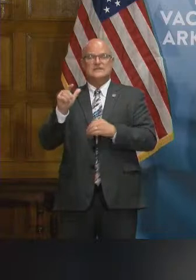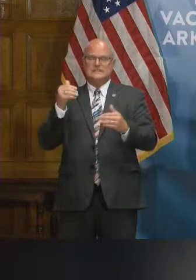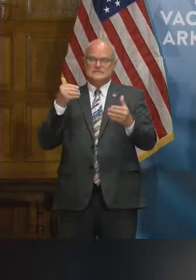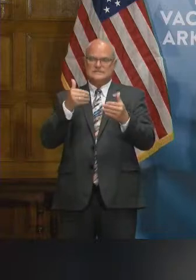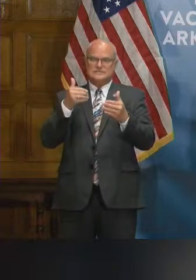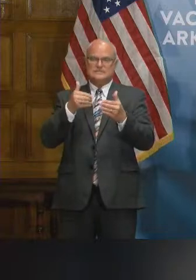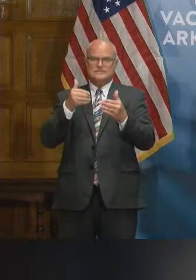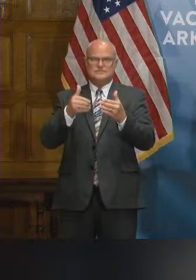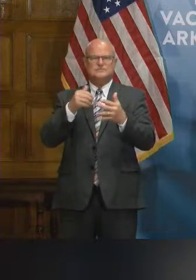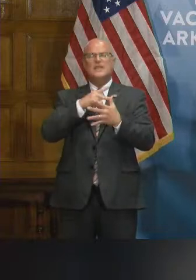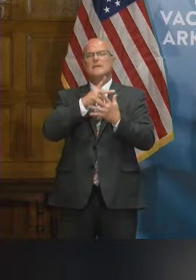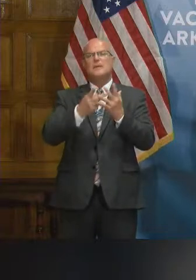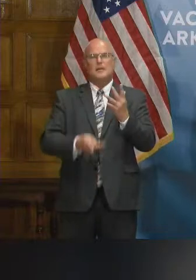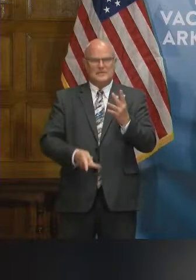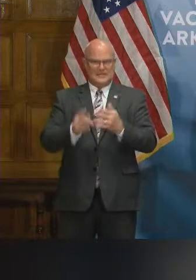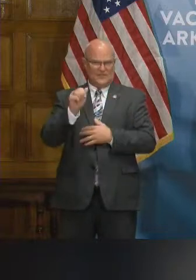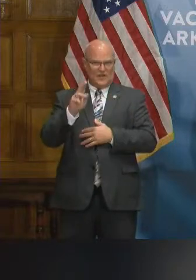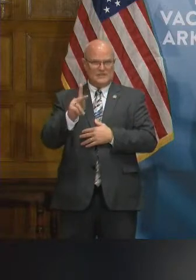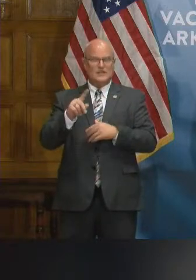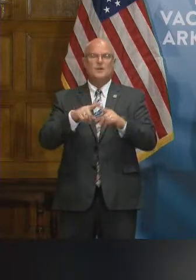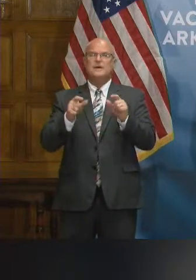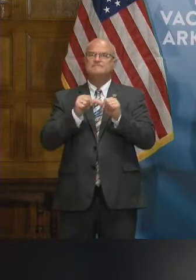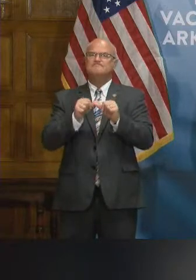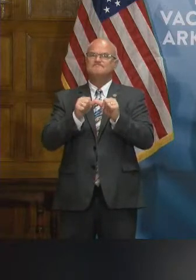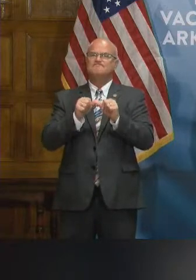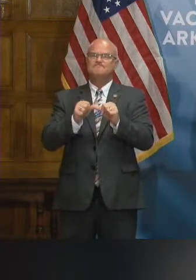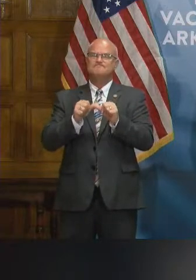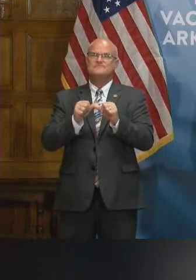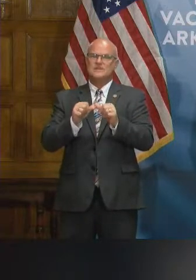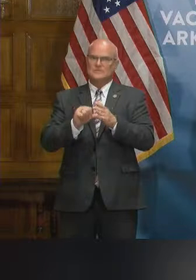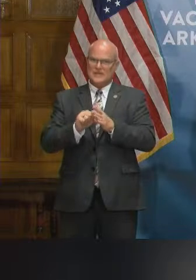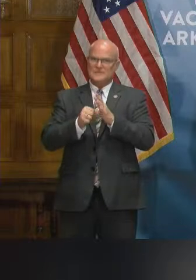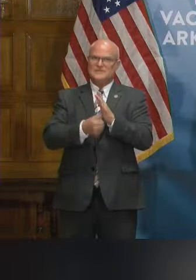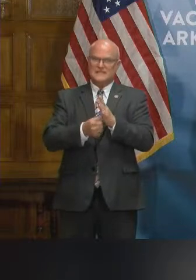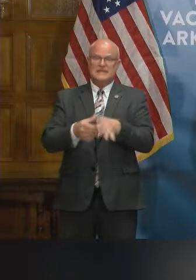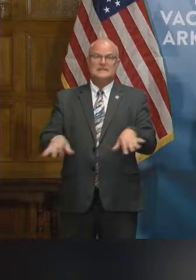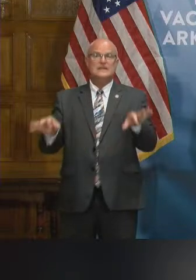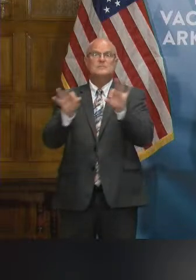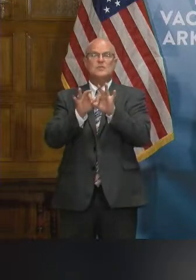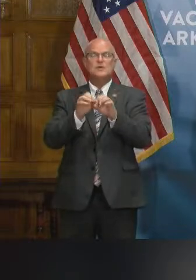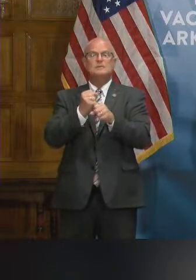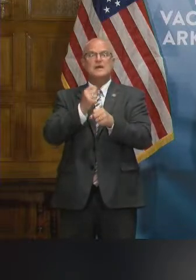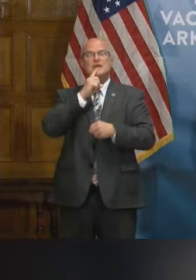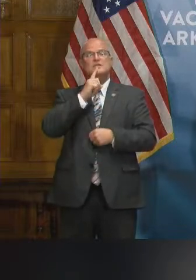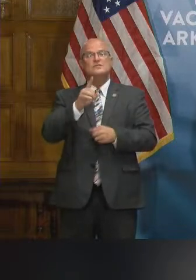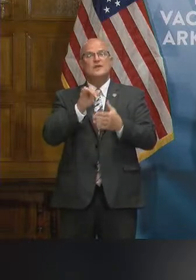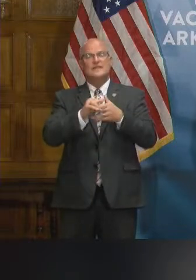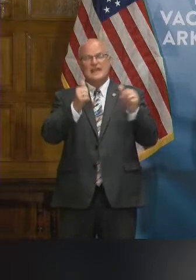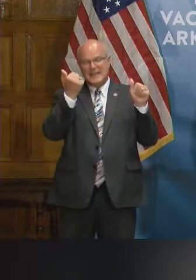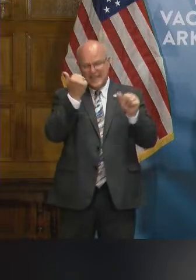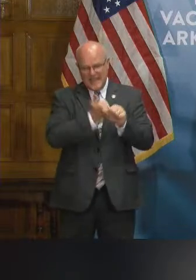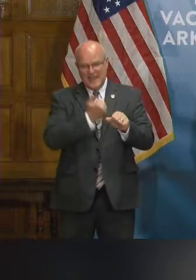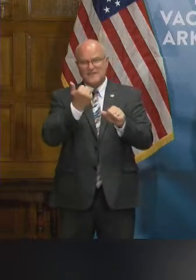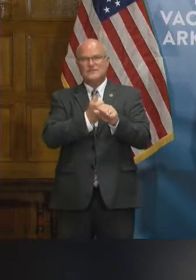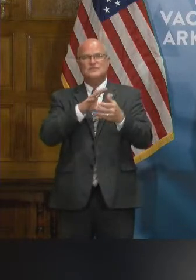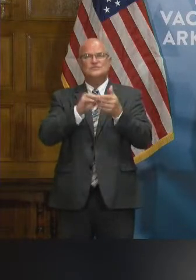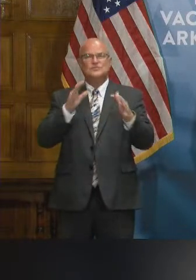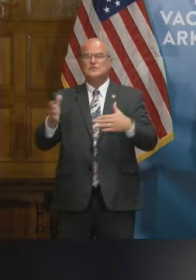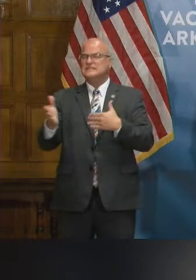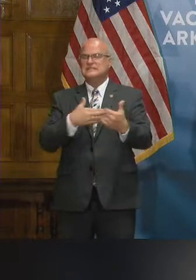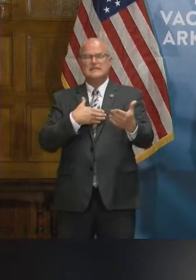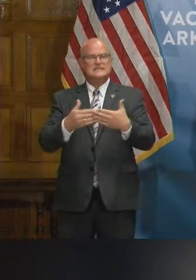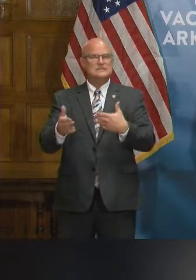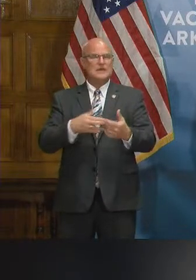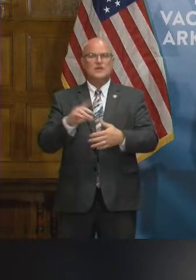close to the general population, but we continue to emphasize the importance of making sure that every student, wherever they are in